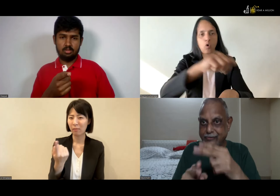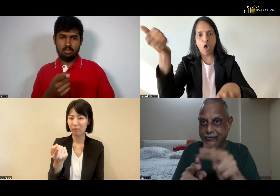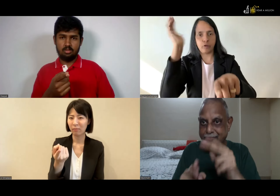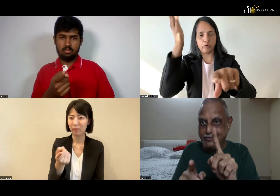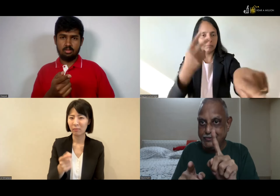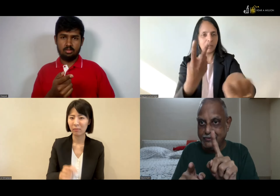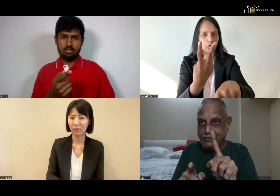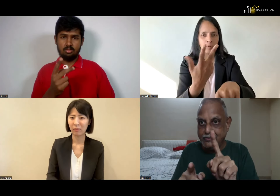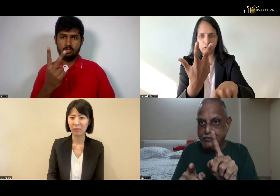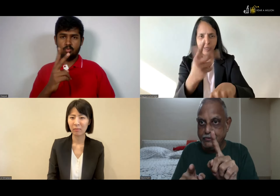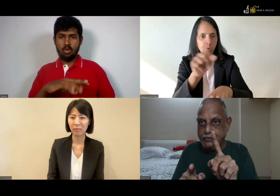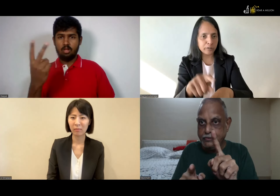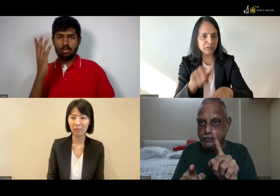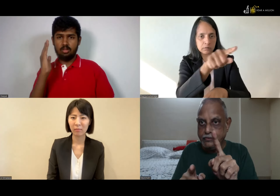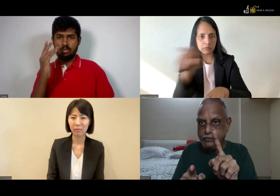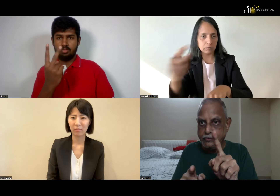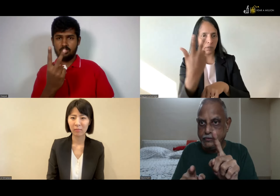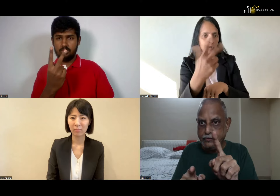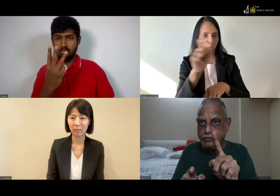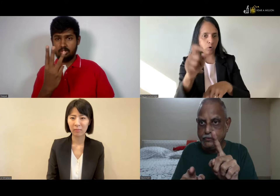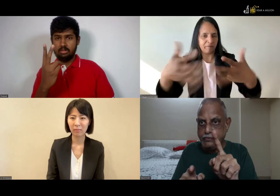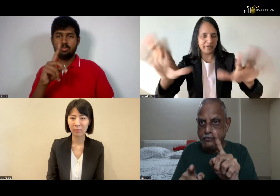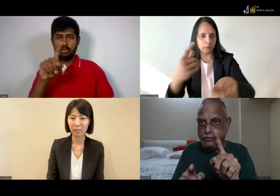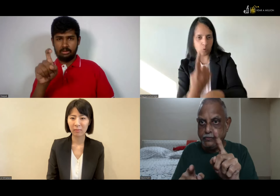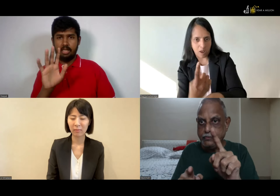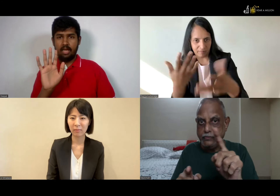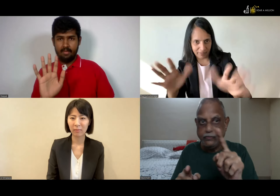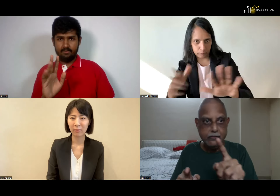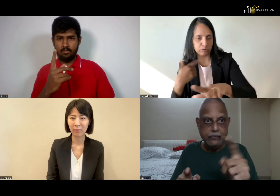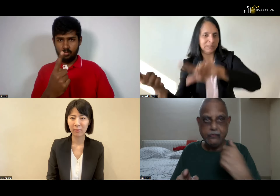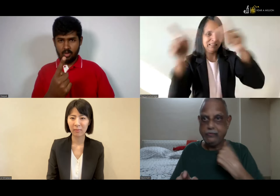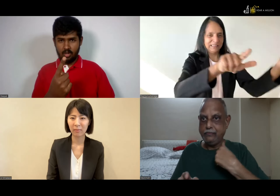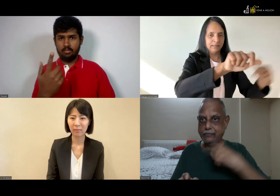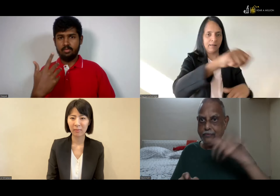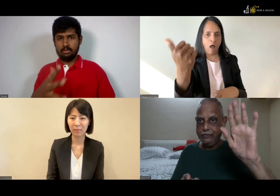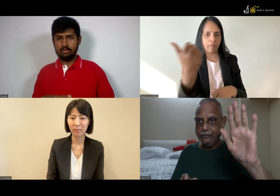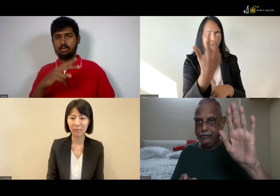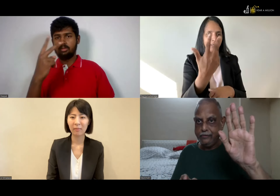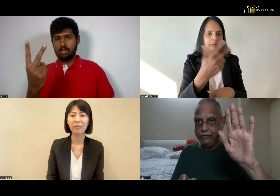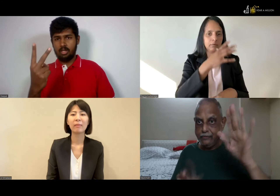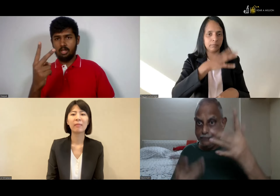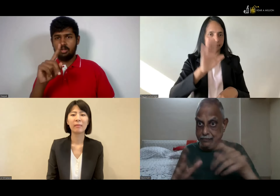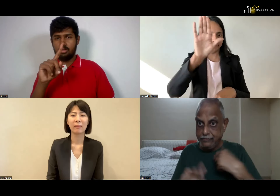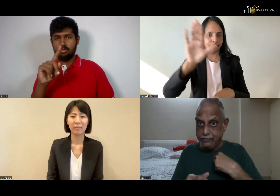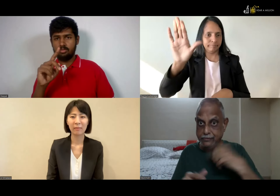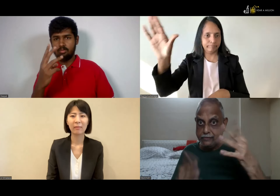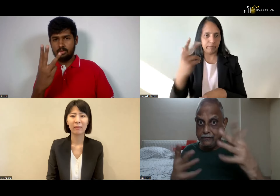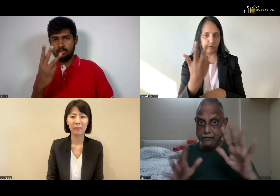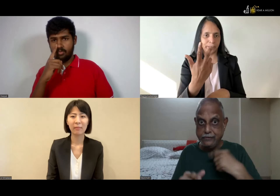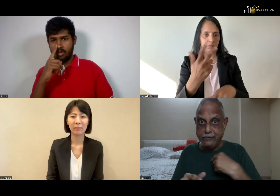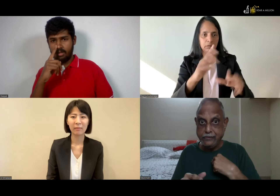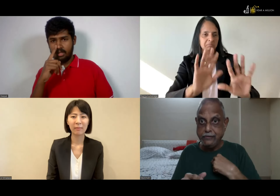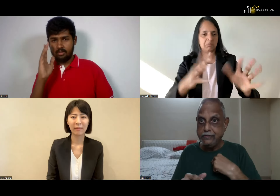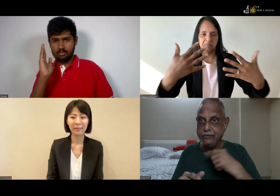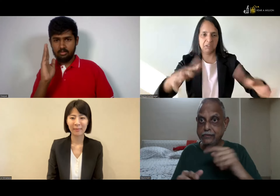what do you want to say something? I know we've taken a few questions, but we have to take so many